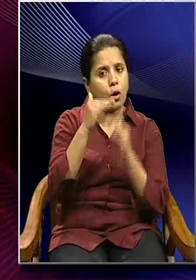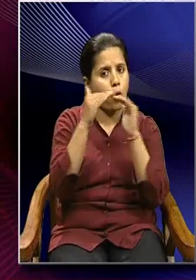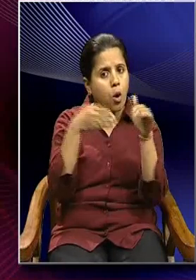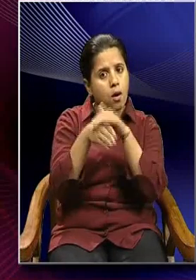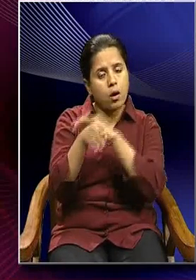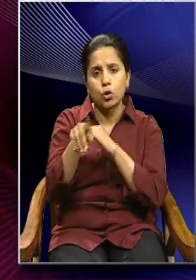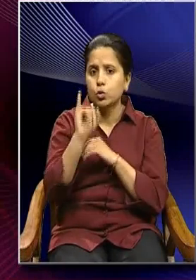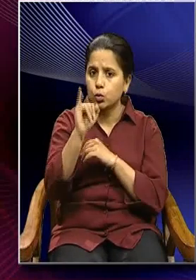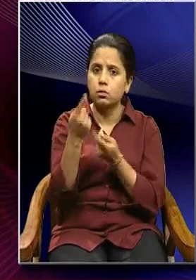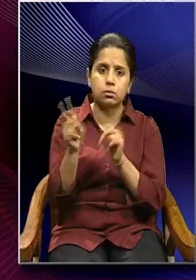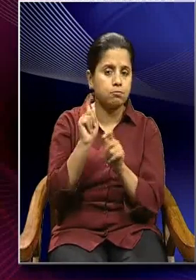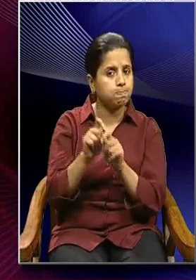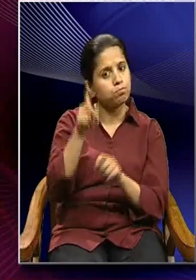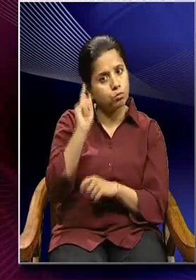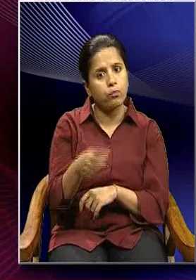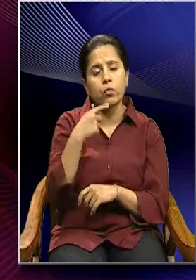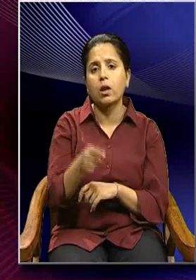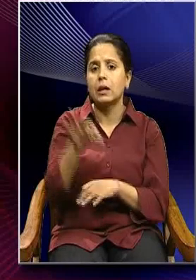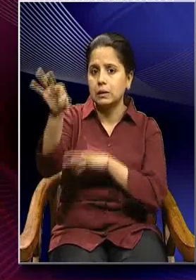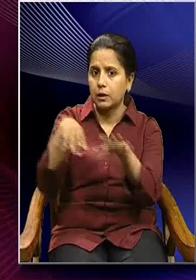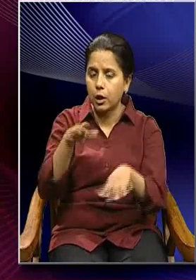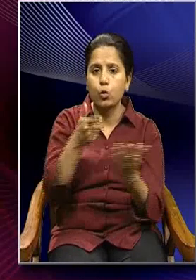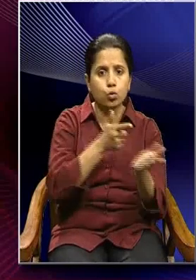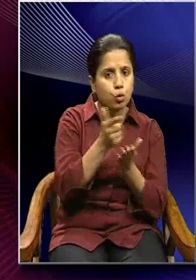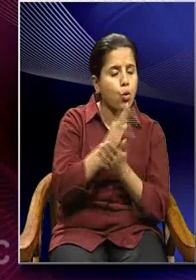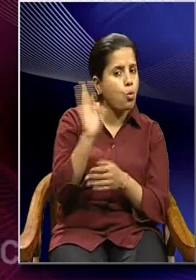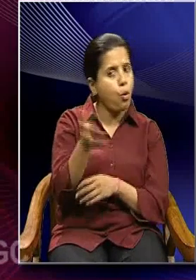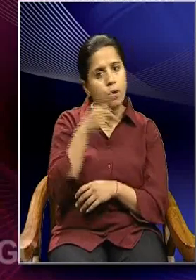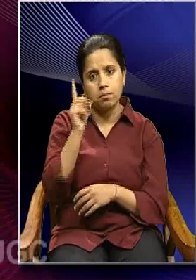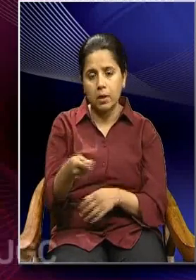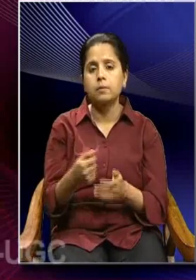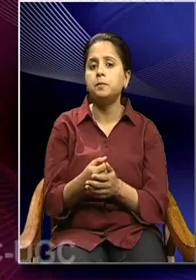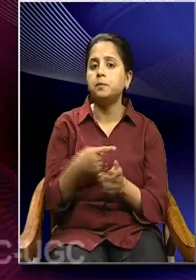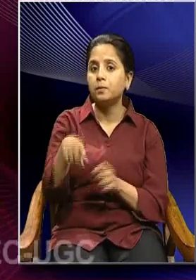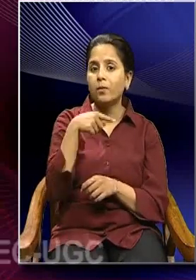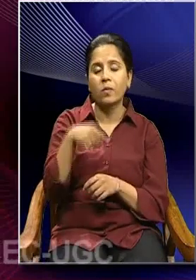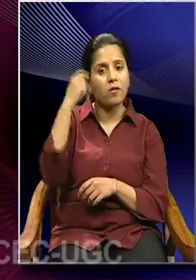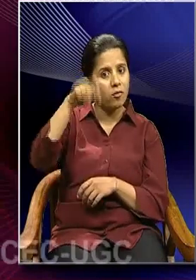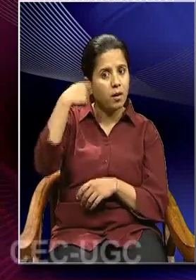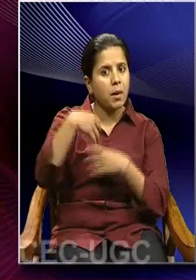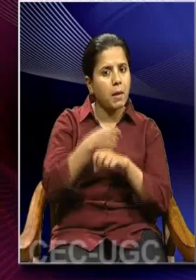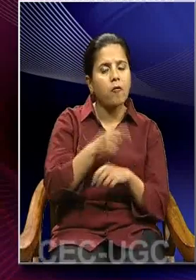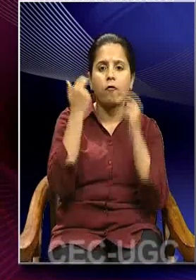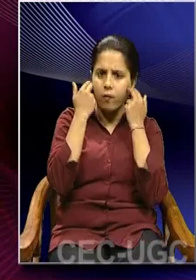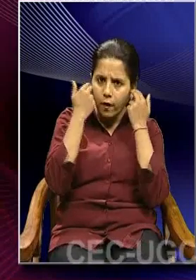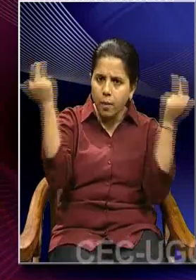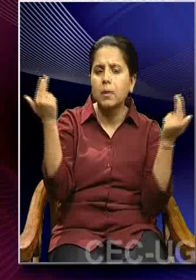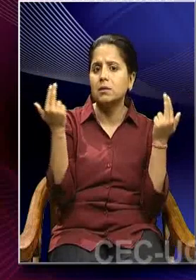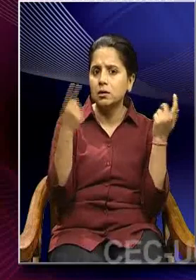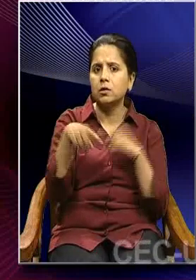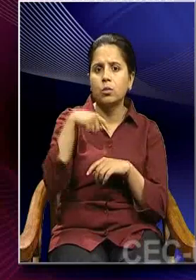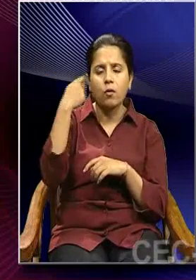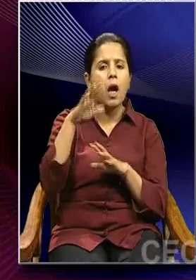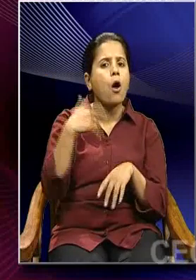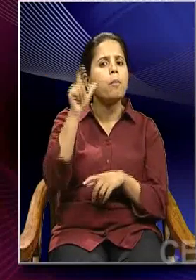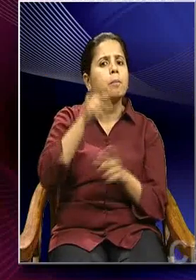we should have a toilet within the urban or the rural sector. So when these films, they become popular, how the